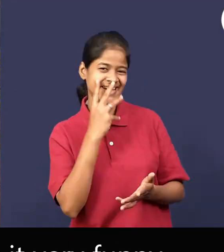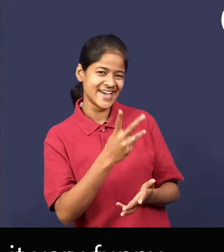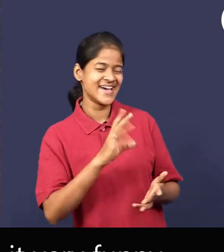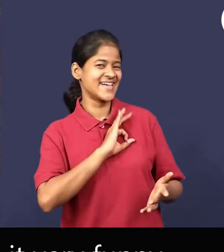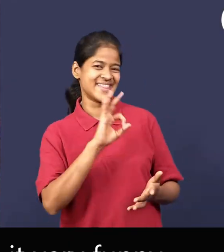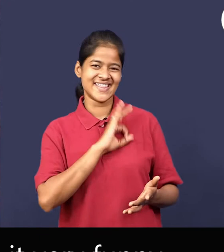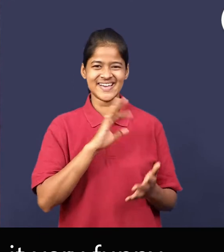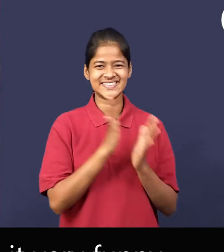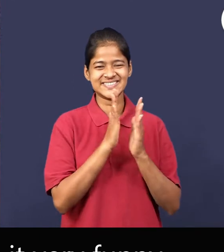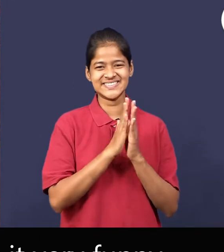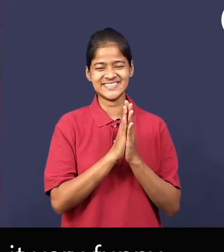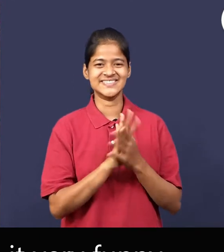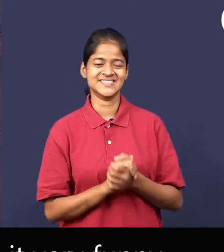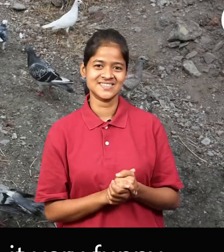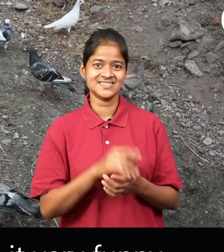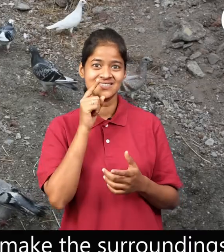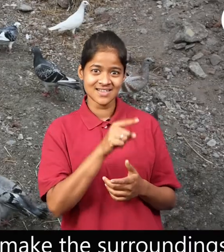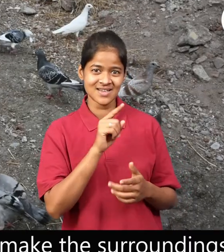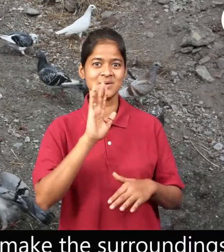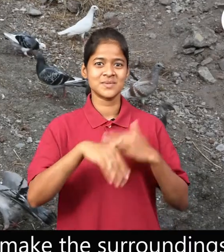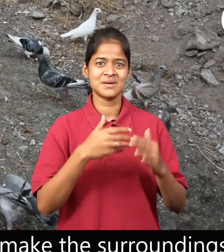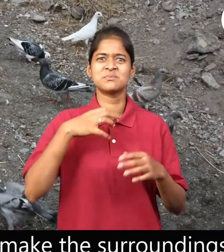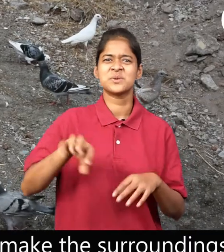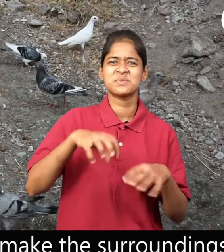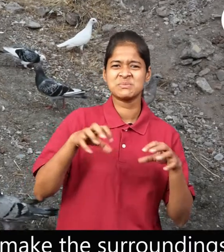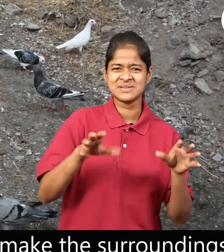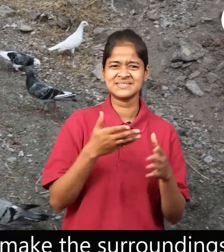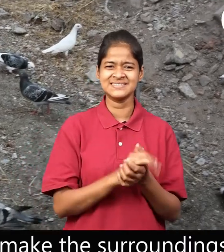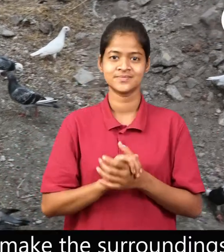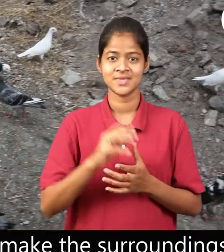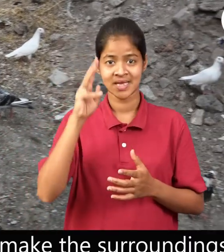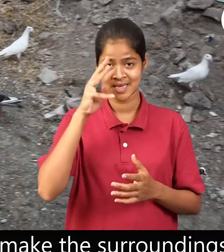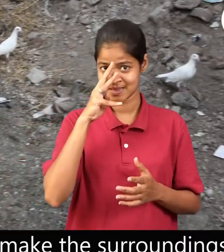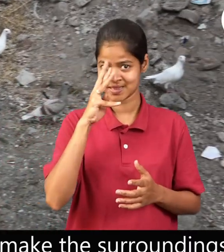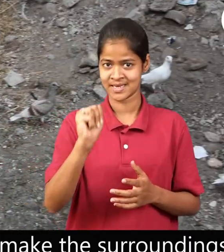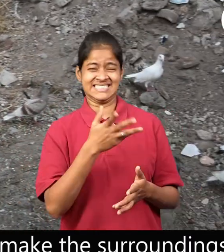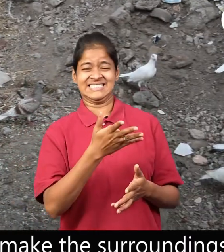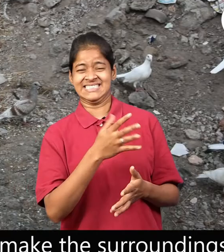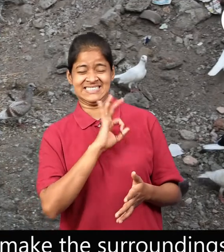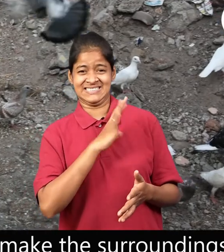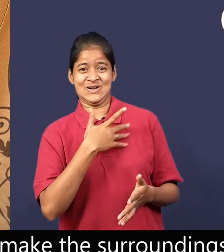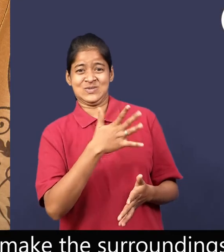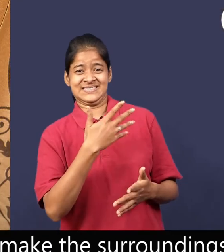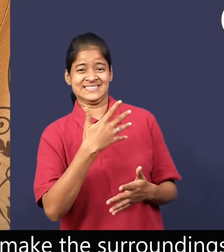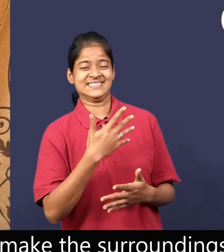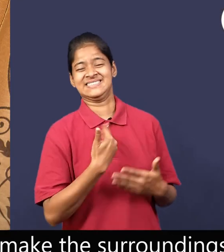finds it very funny but the pigeons also make the surroundings dirty which monica does